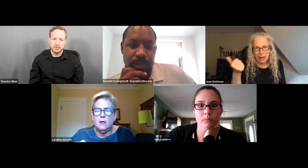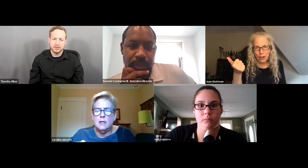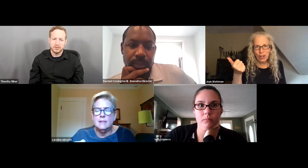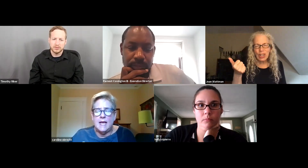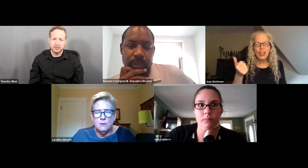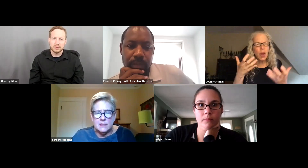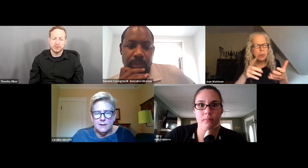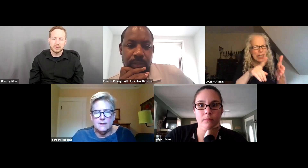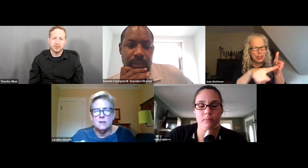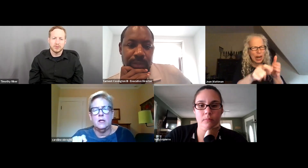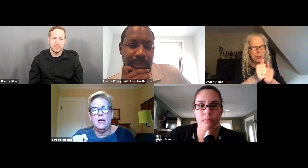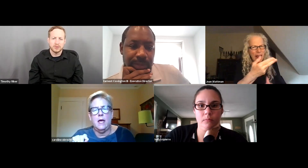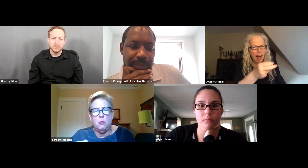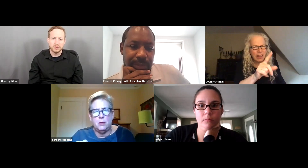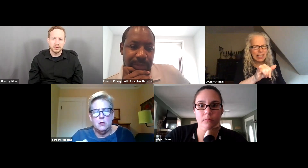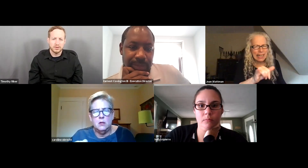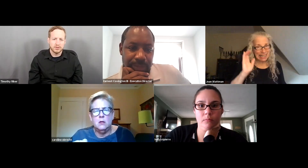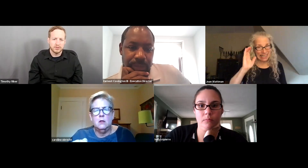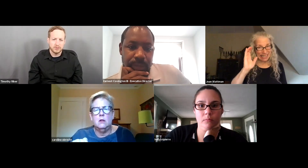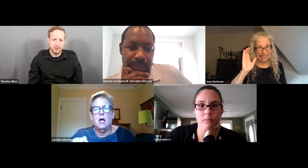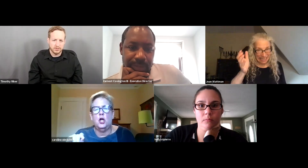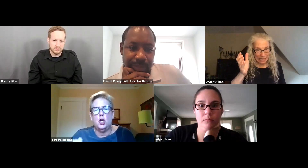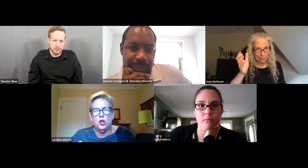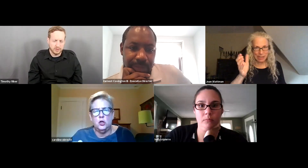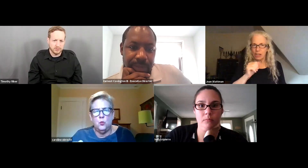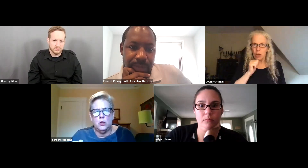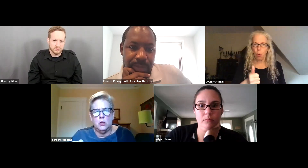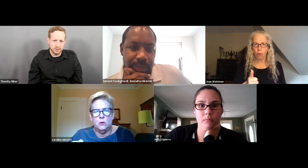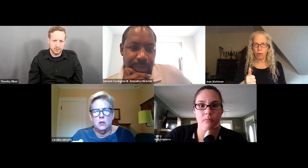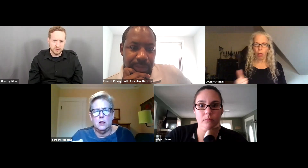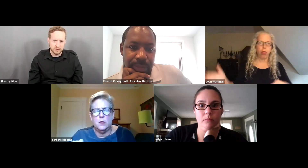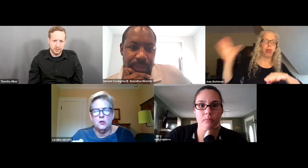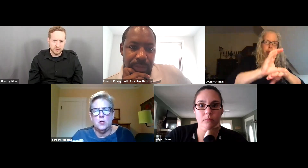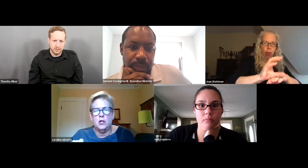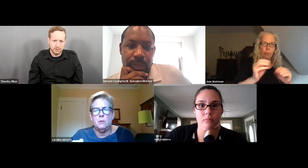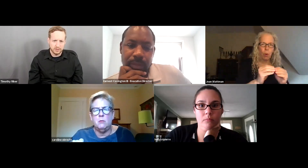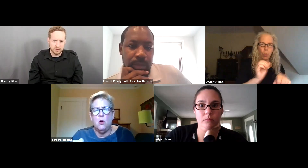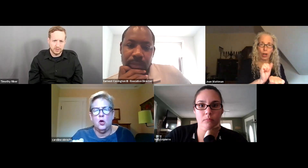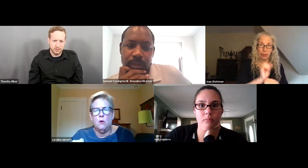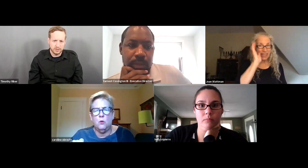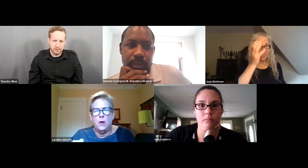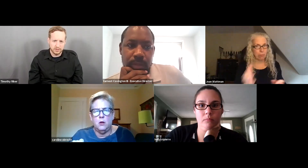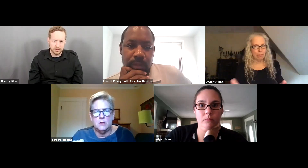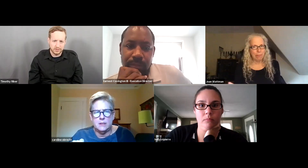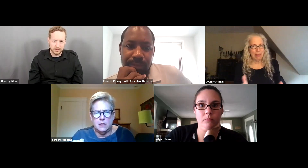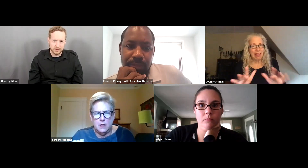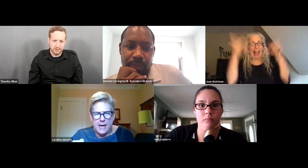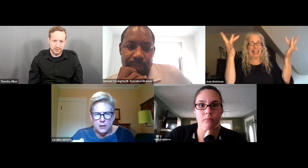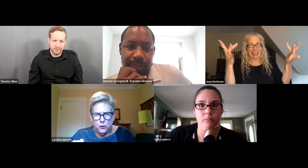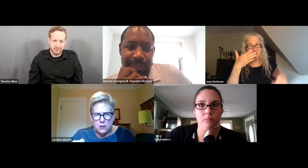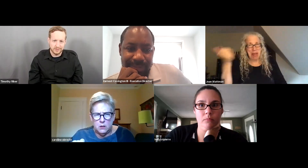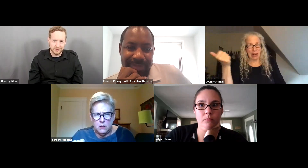Holly, it sounds like this is going to help, not hurt your workload. In other words, you're not going to be more overwhelmed. Is